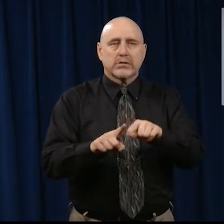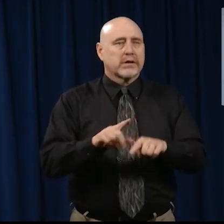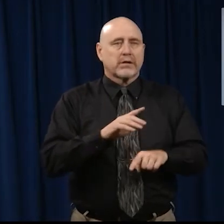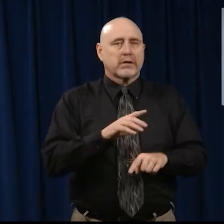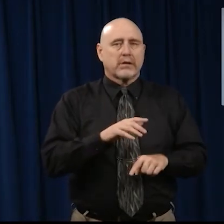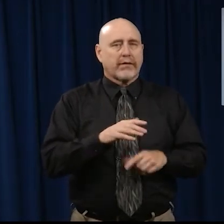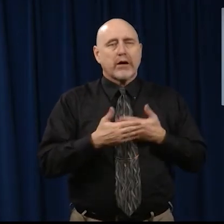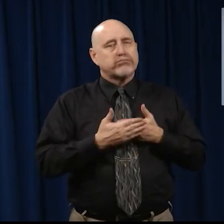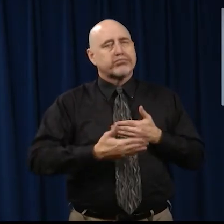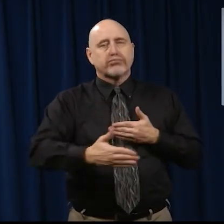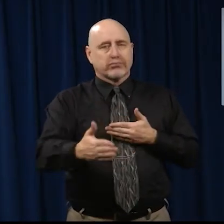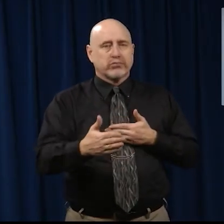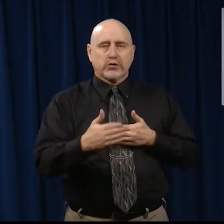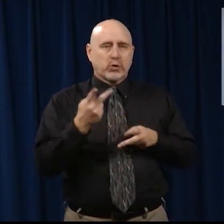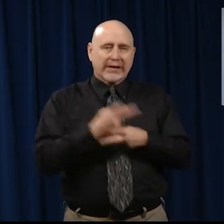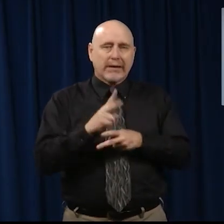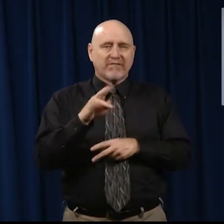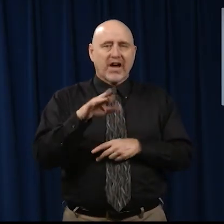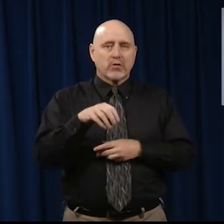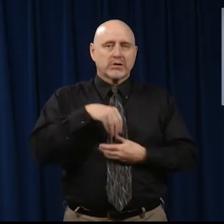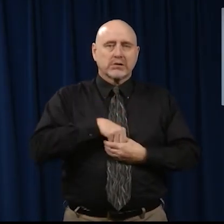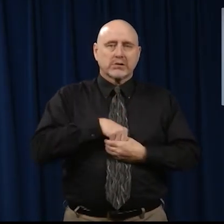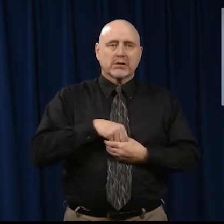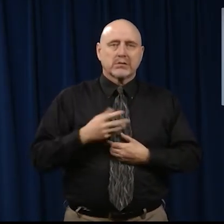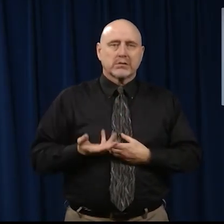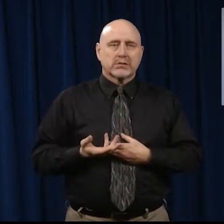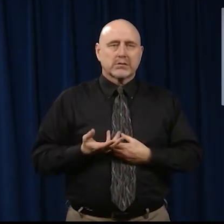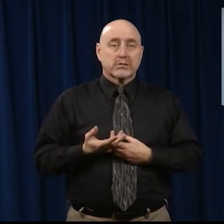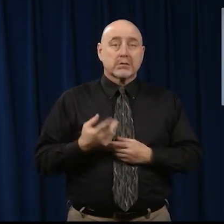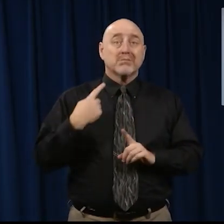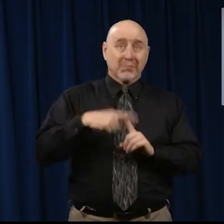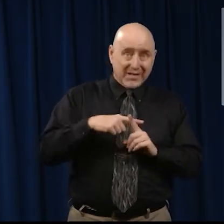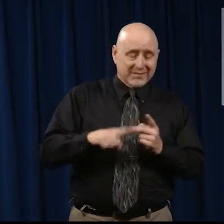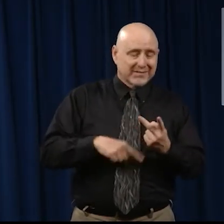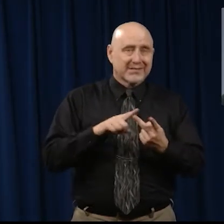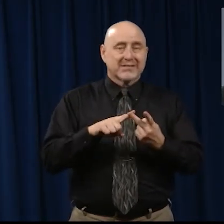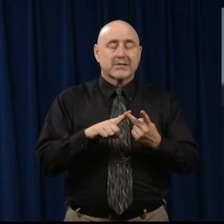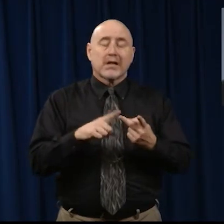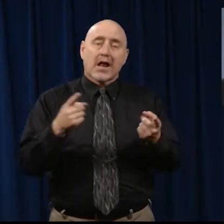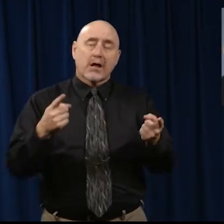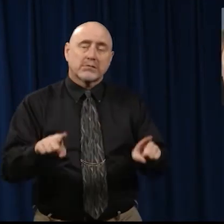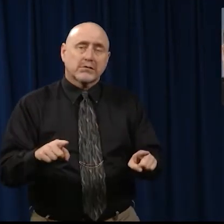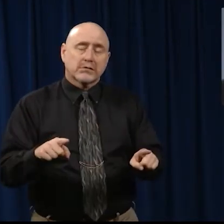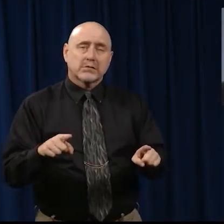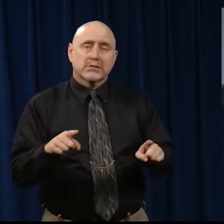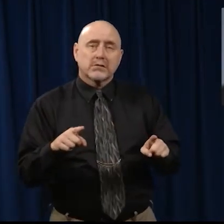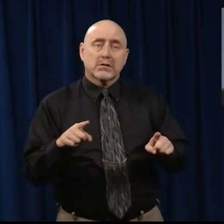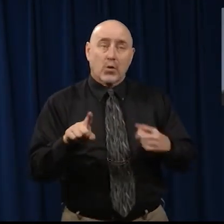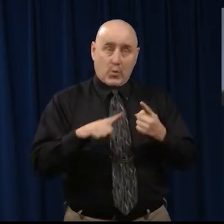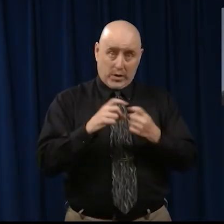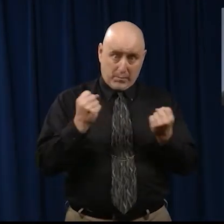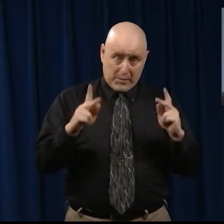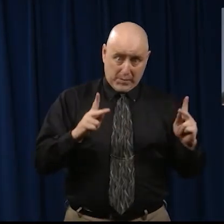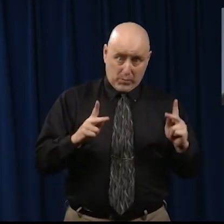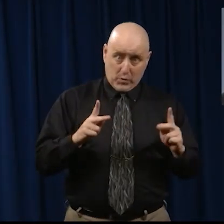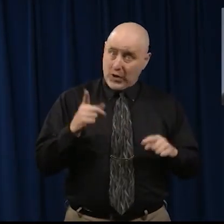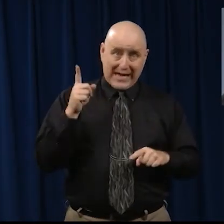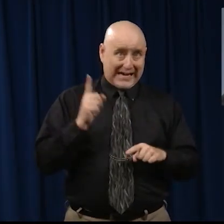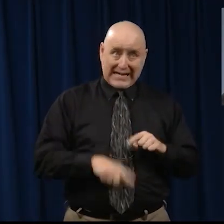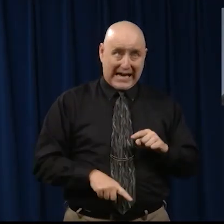you don't stop having the virus. And not only that, it just so happens that when many people